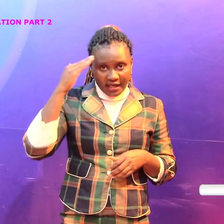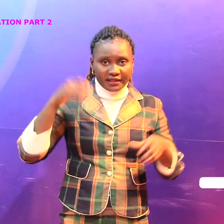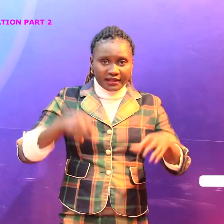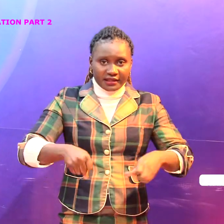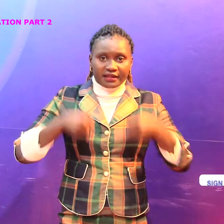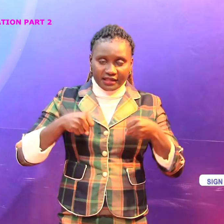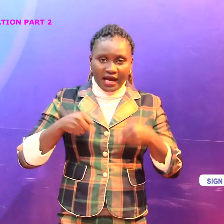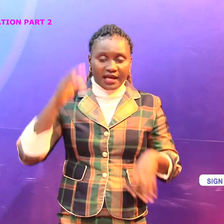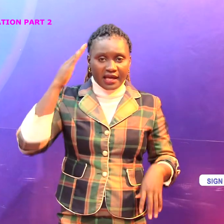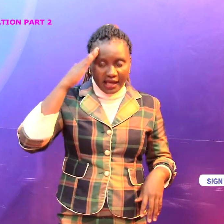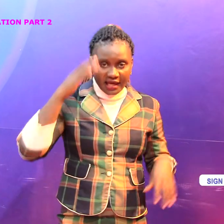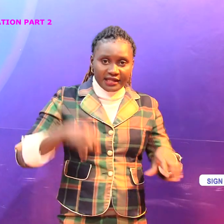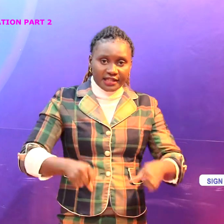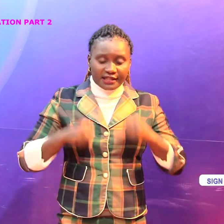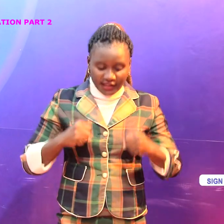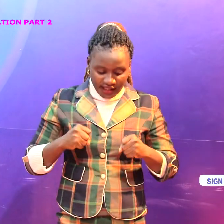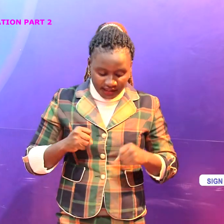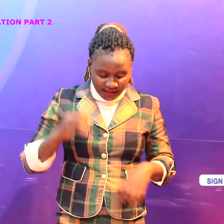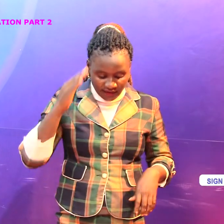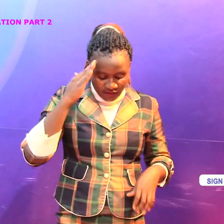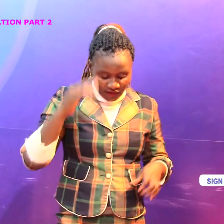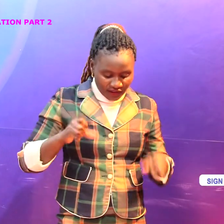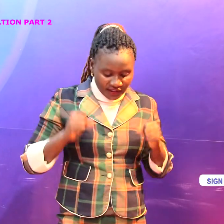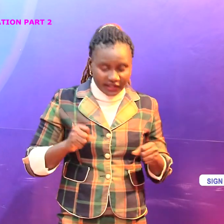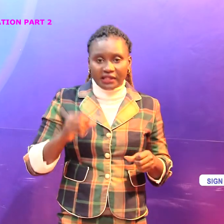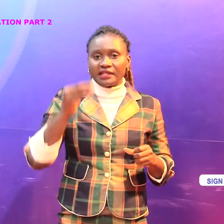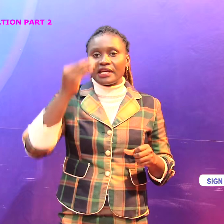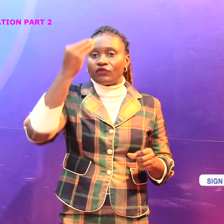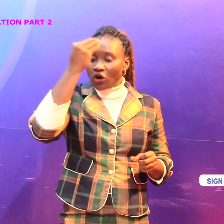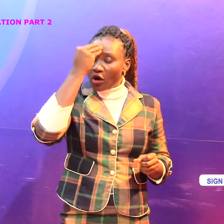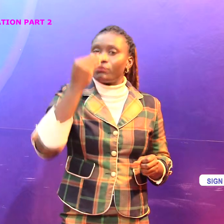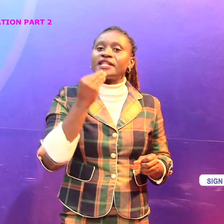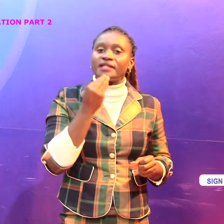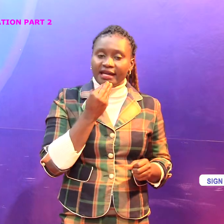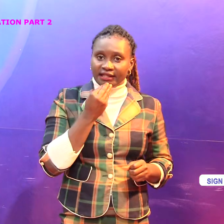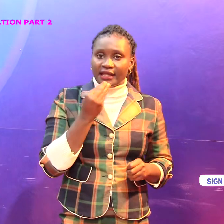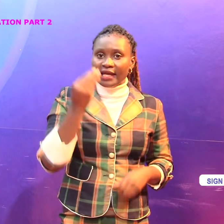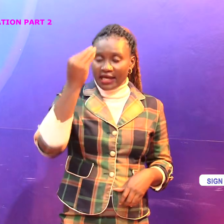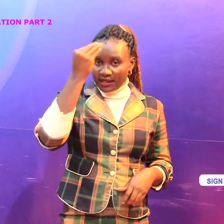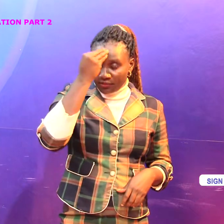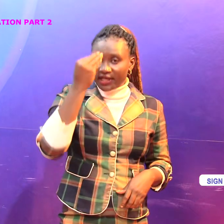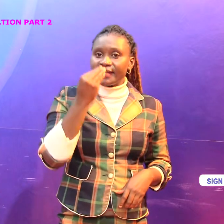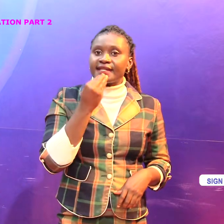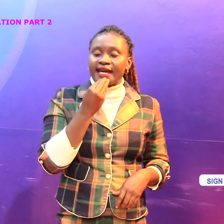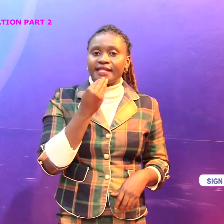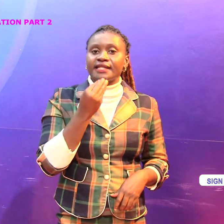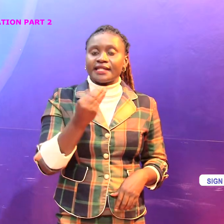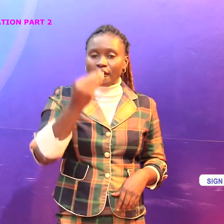Head teacher. Head teacher. This is a sign for head teacher. This is a sign for pretend. Pretend. This is a sign